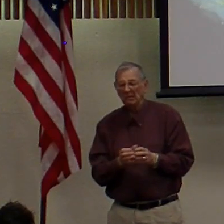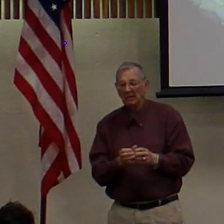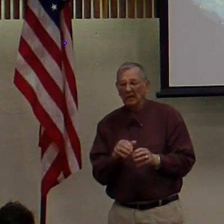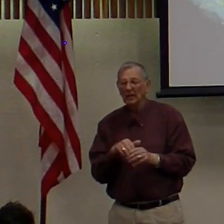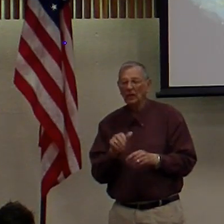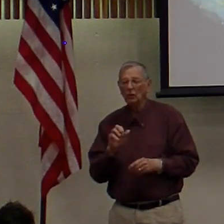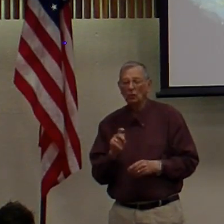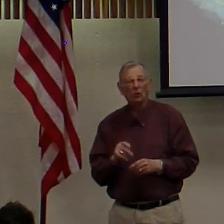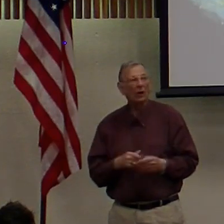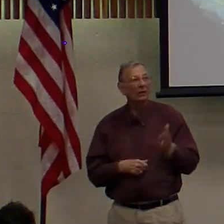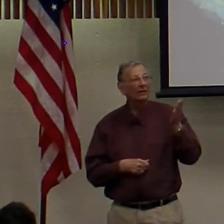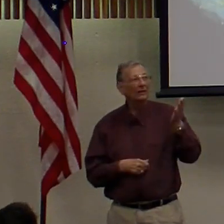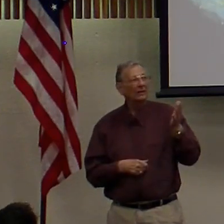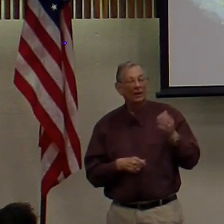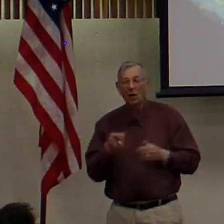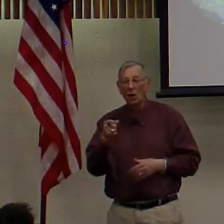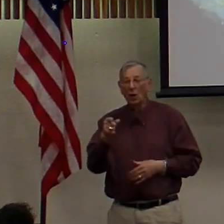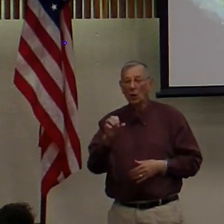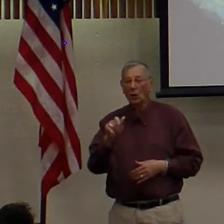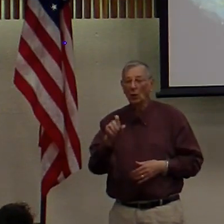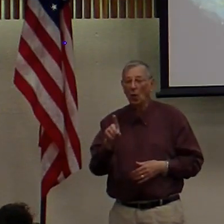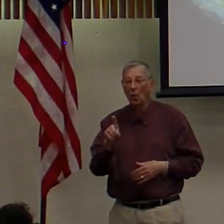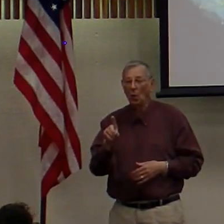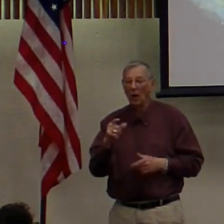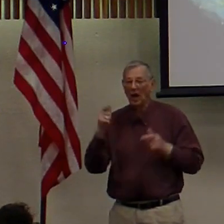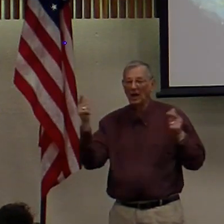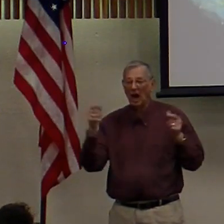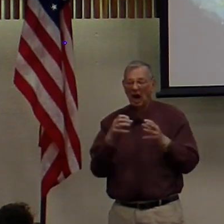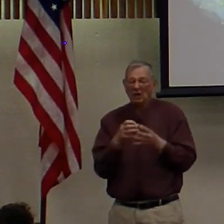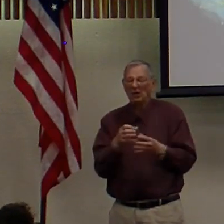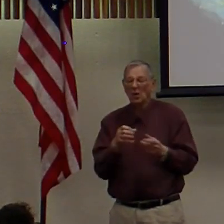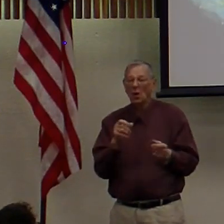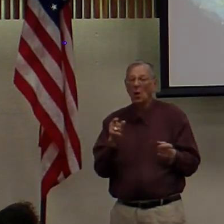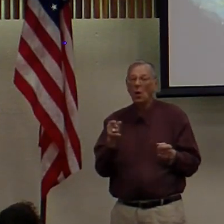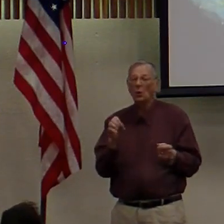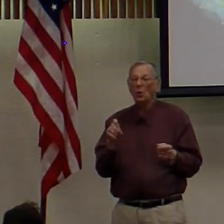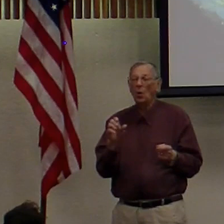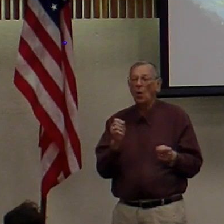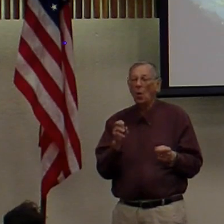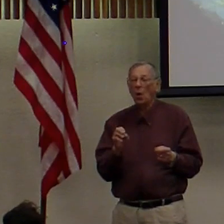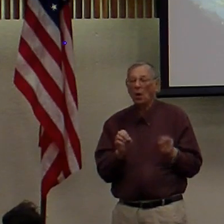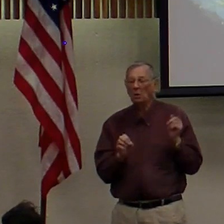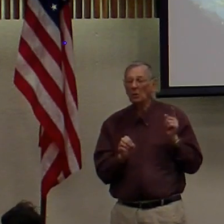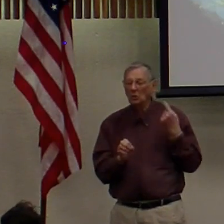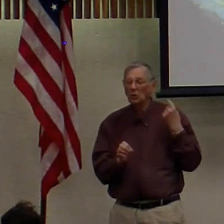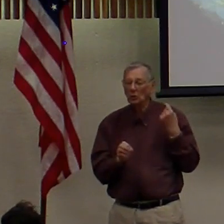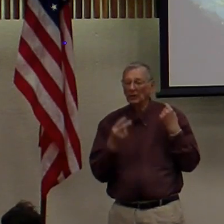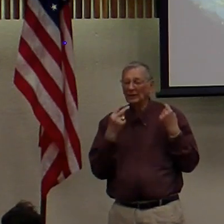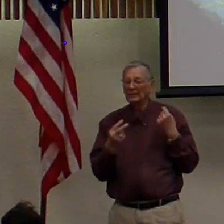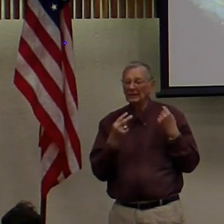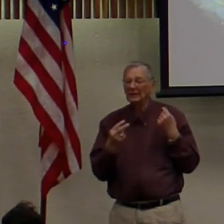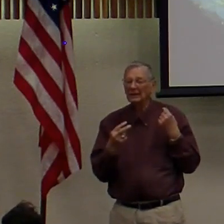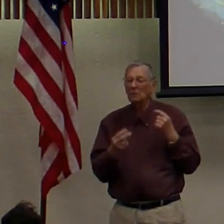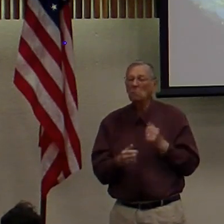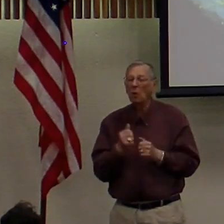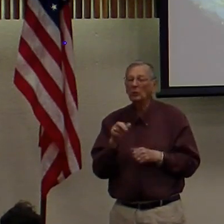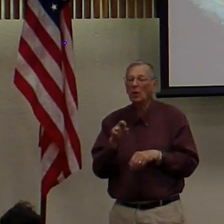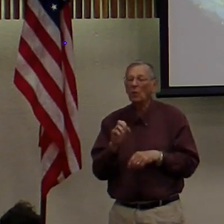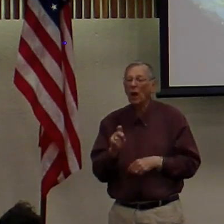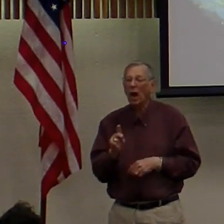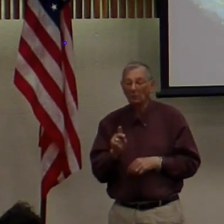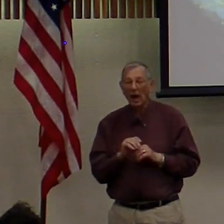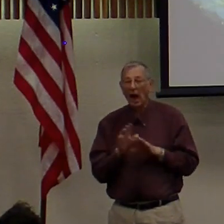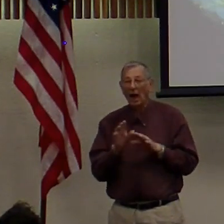trucks. Here's an example of gold ore, a larger piece of gold ore. And as you can see, it's mostly rock, but